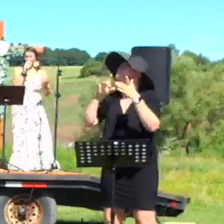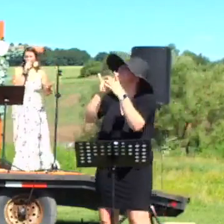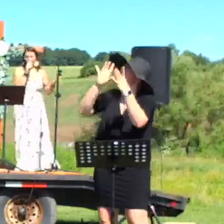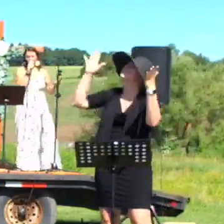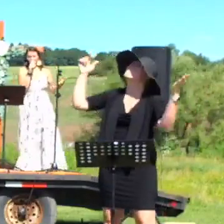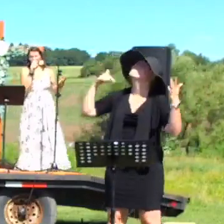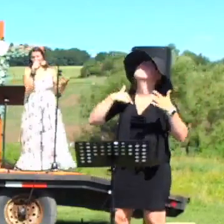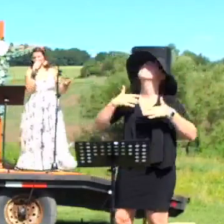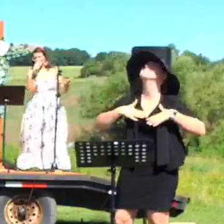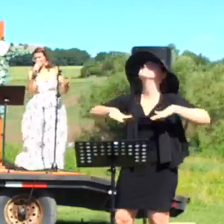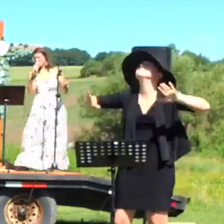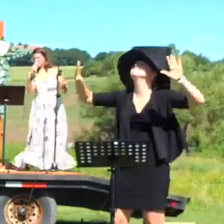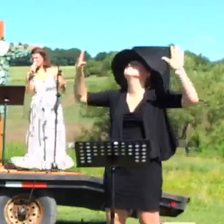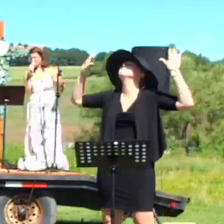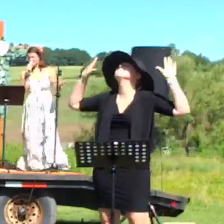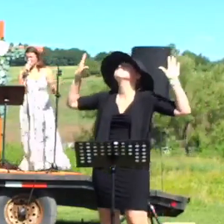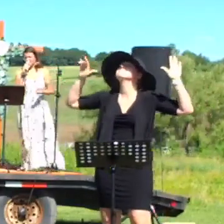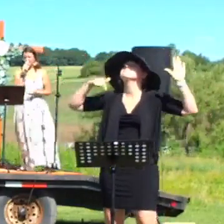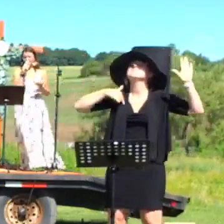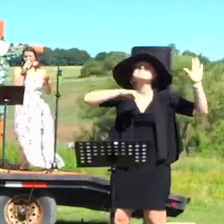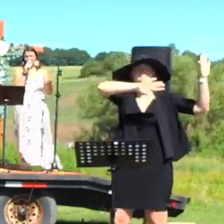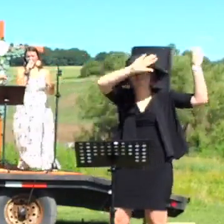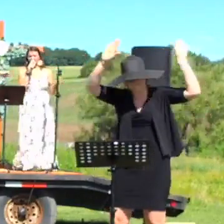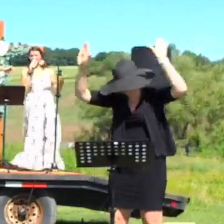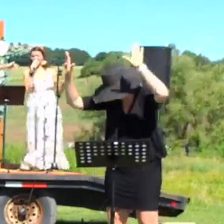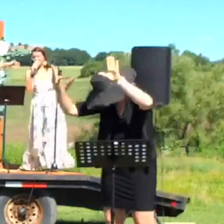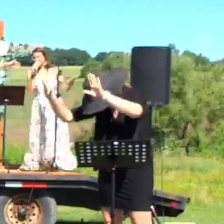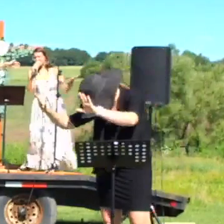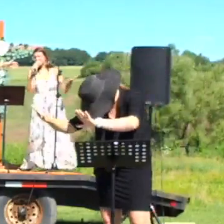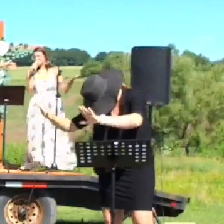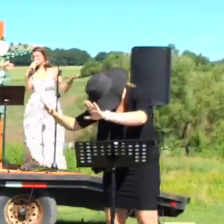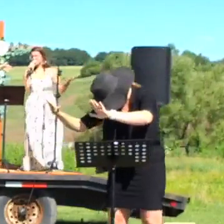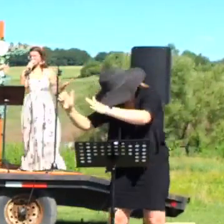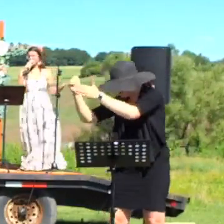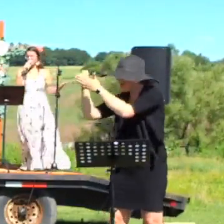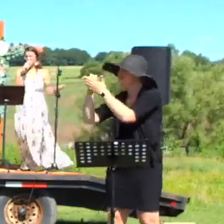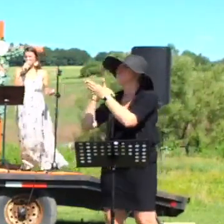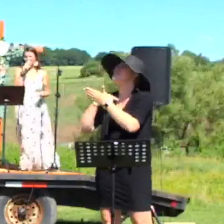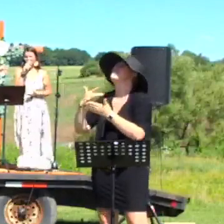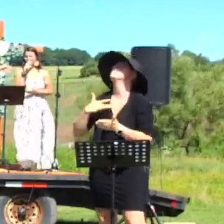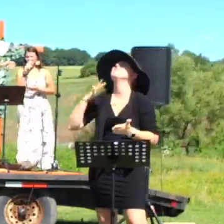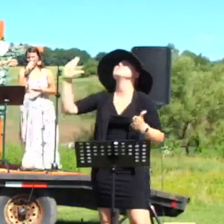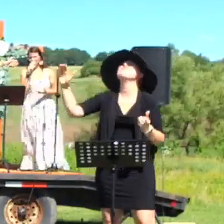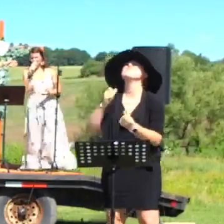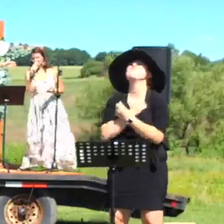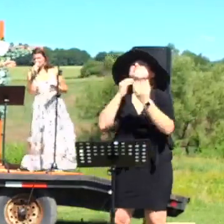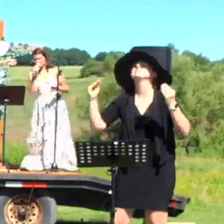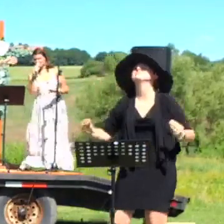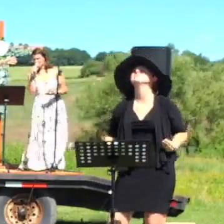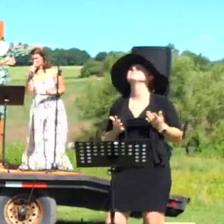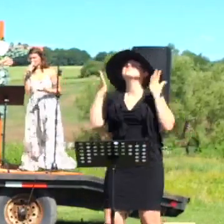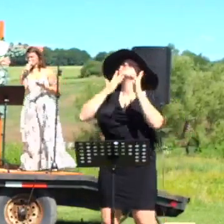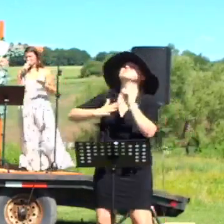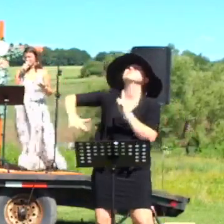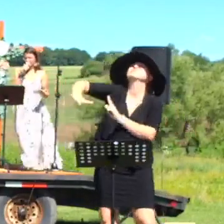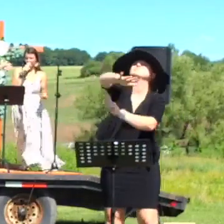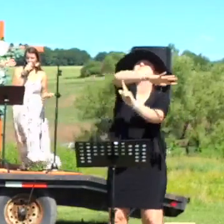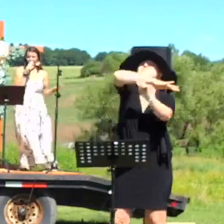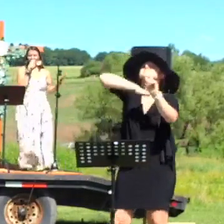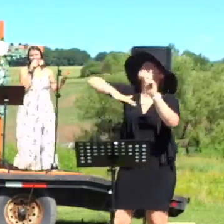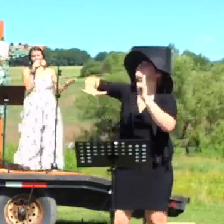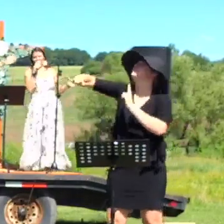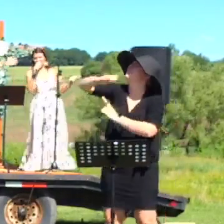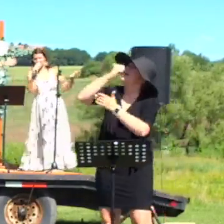And I will be yours, Lord. And I will be yours for all my life. So let your